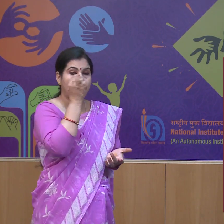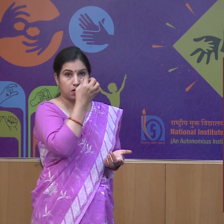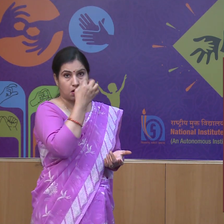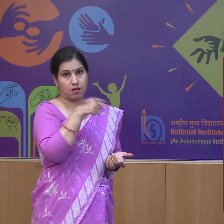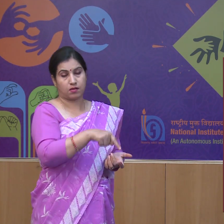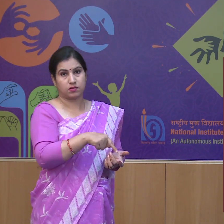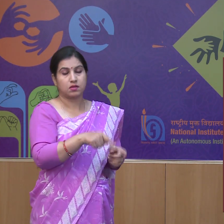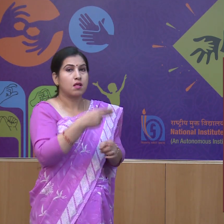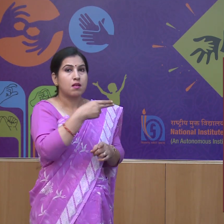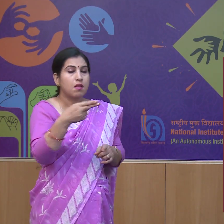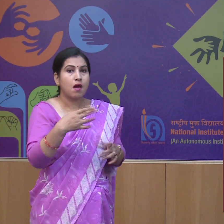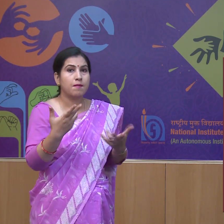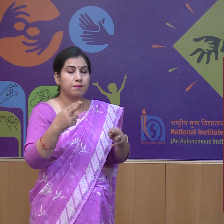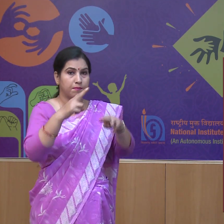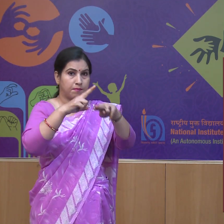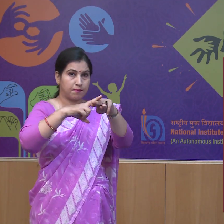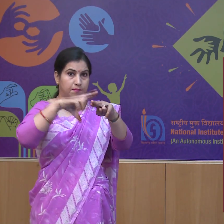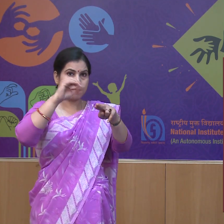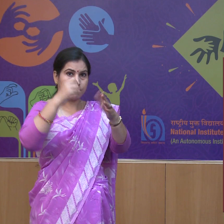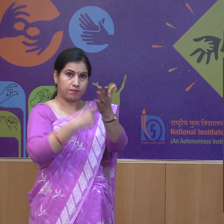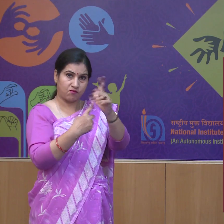called Fort St. George.